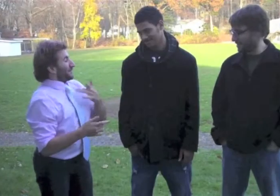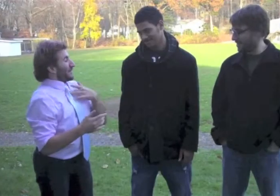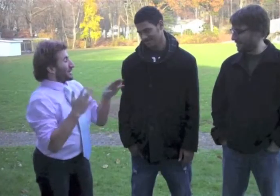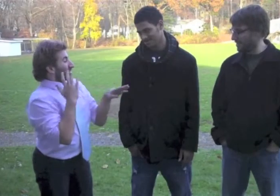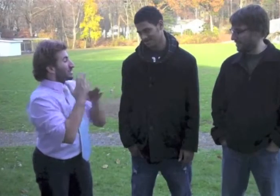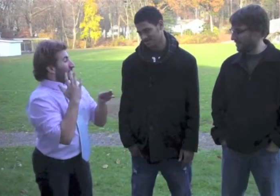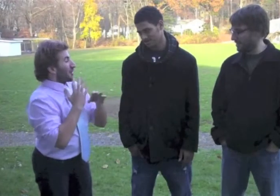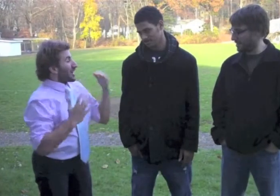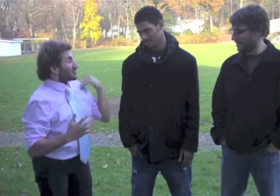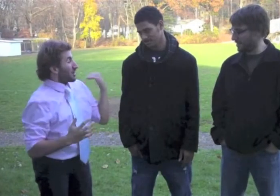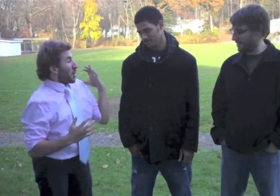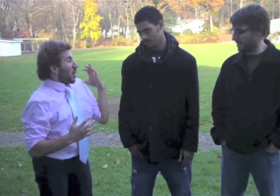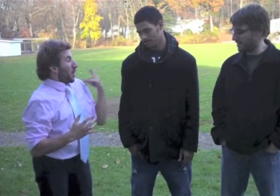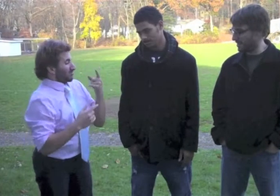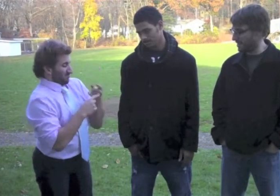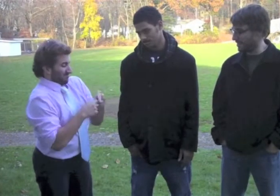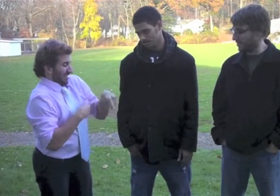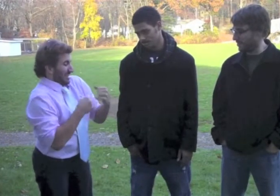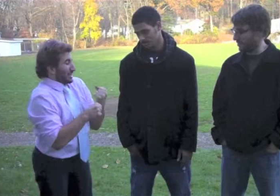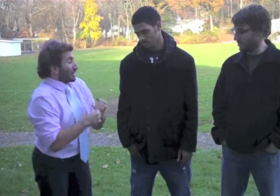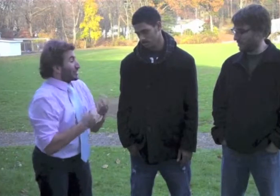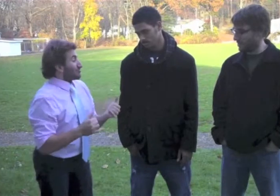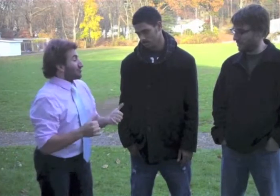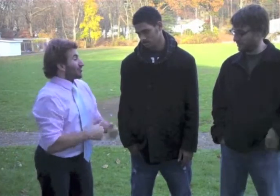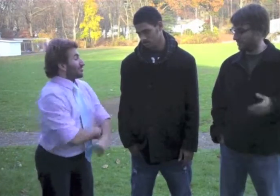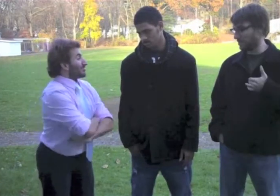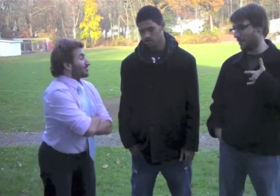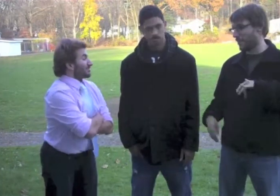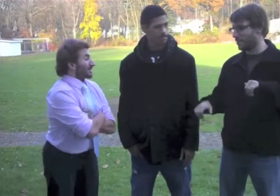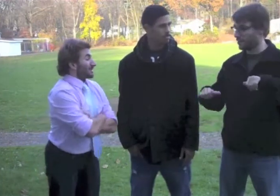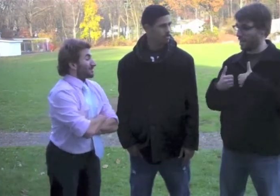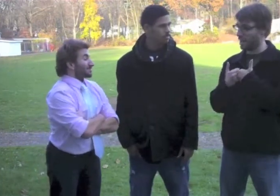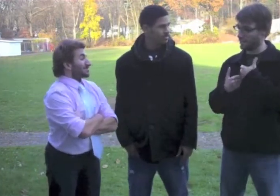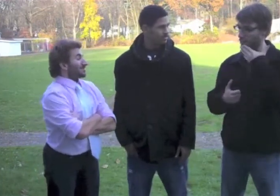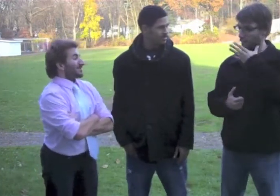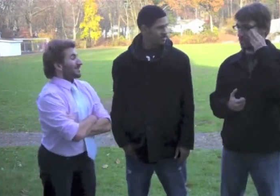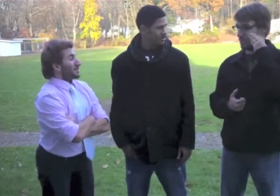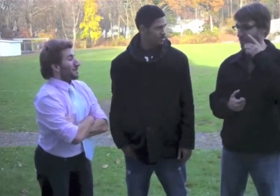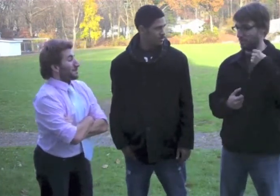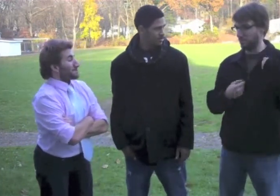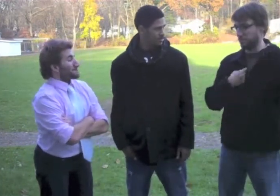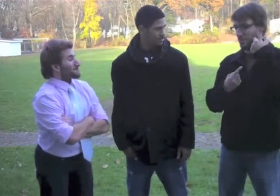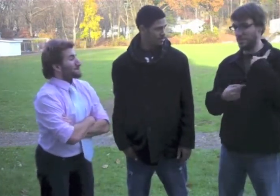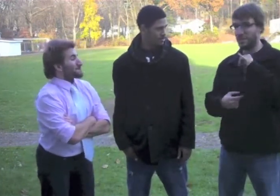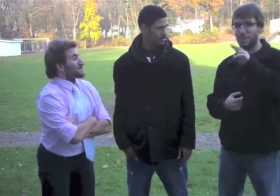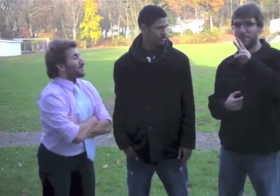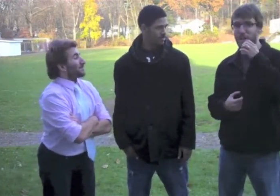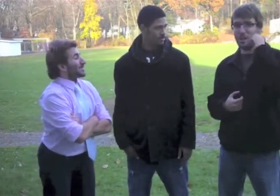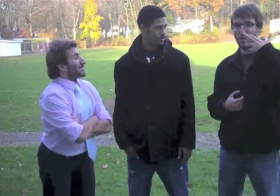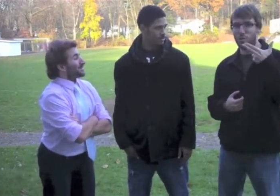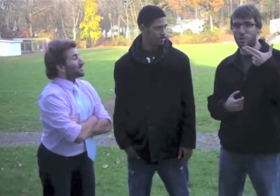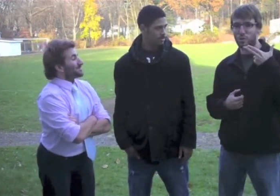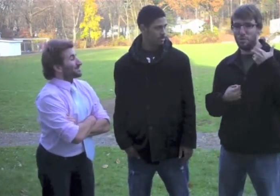Coach, how do you feel about coaching at this new level, the varsity team? Well, it's been a challenge, but a great experience.